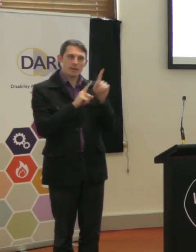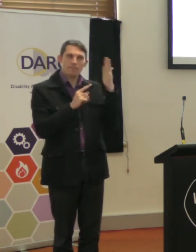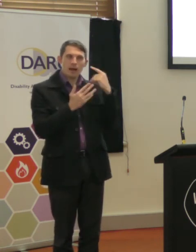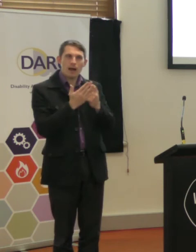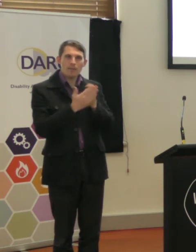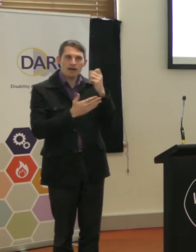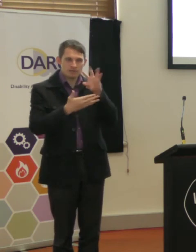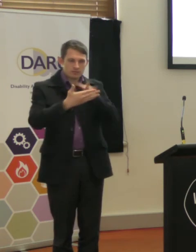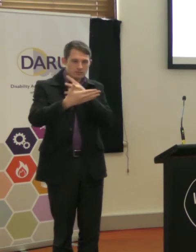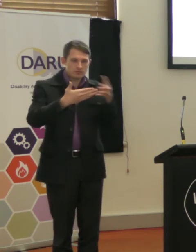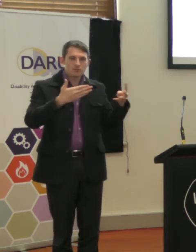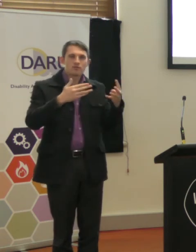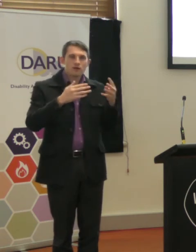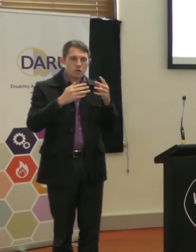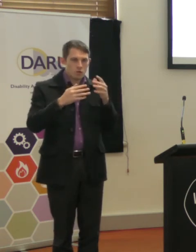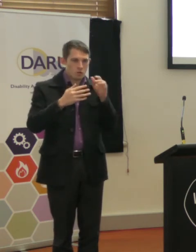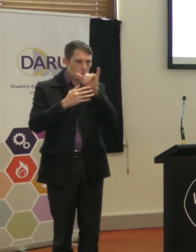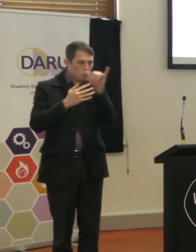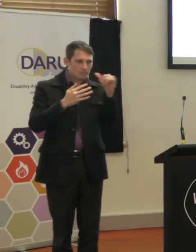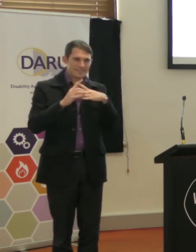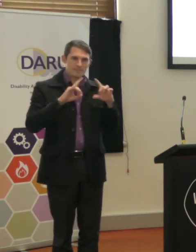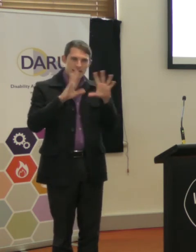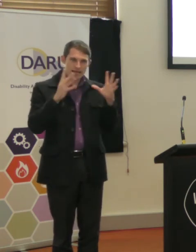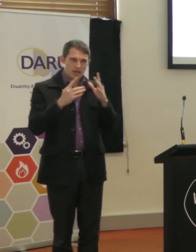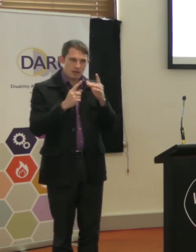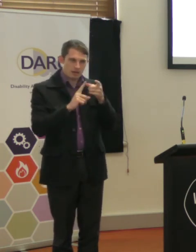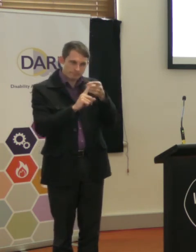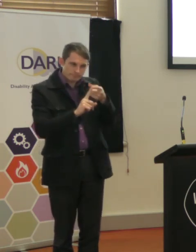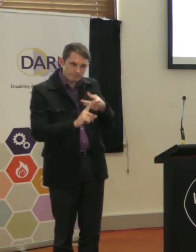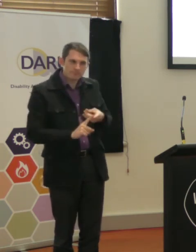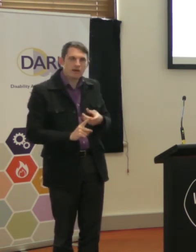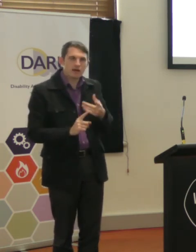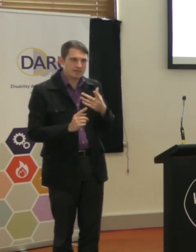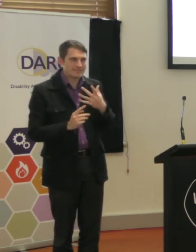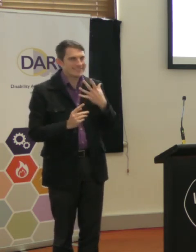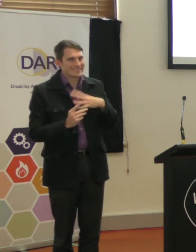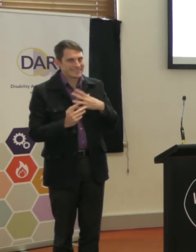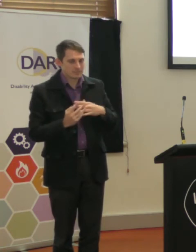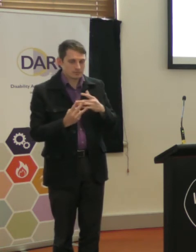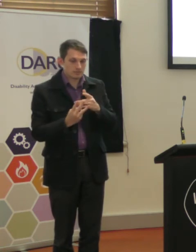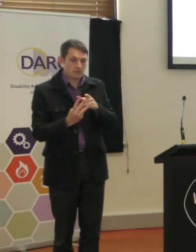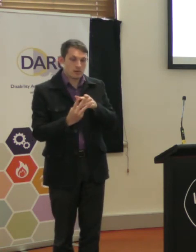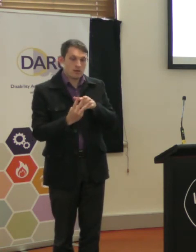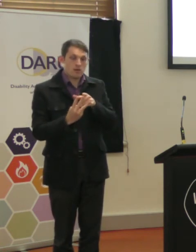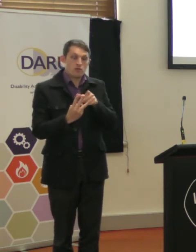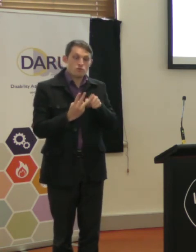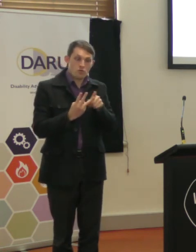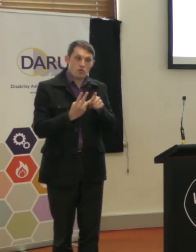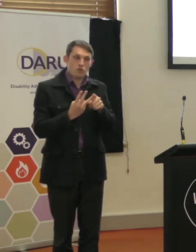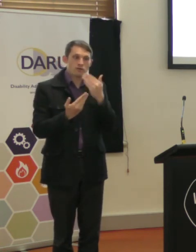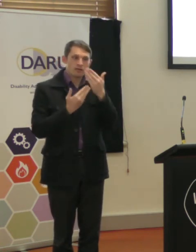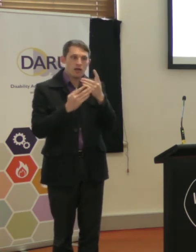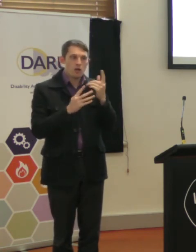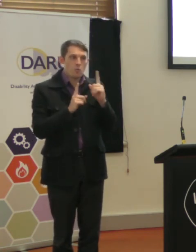what happened. So a fair bit of detail is required. The third part is the impact that the sexual abuse has